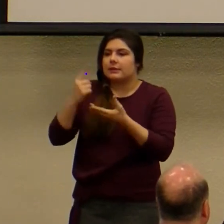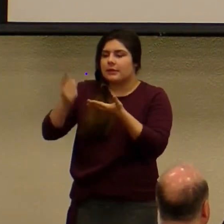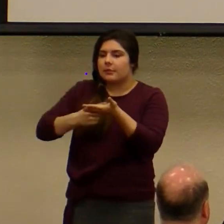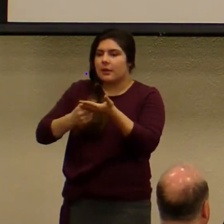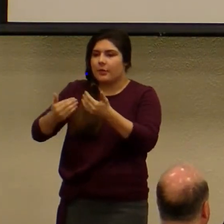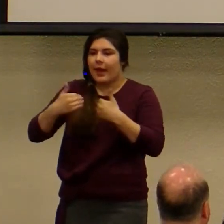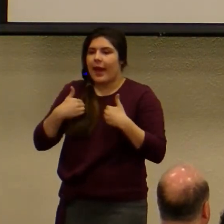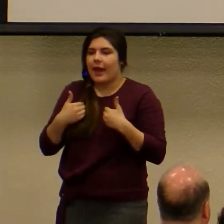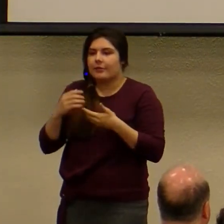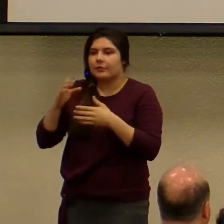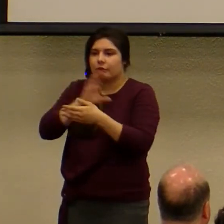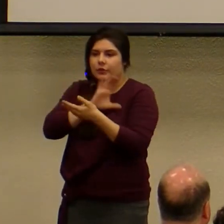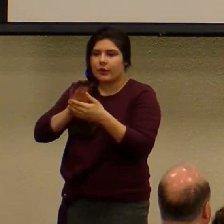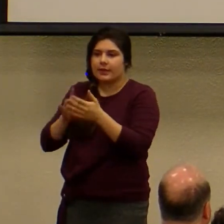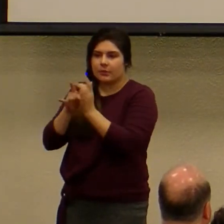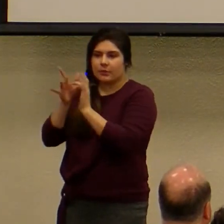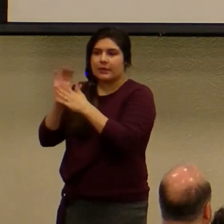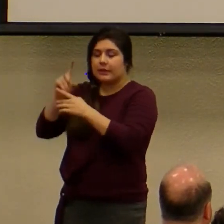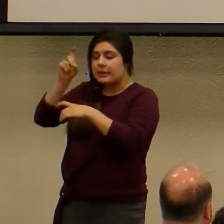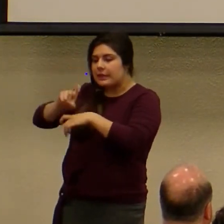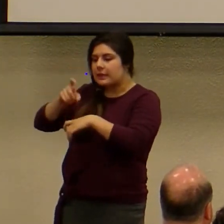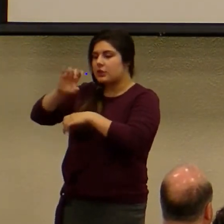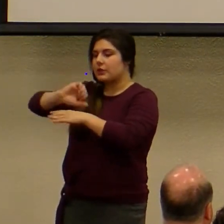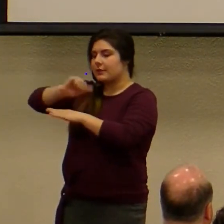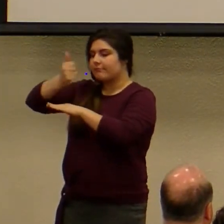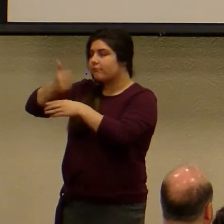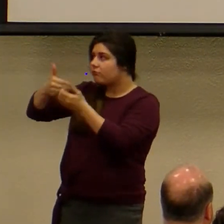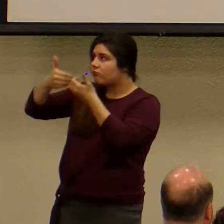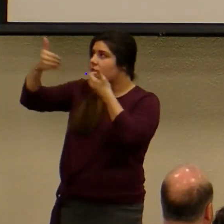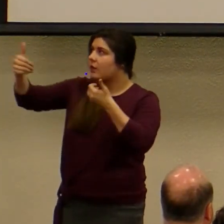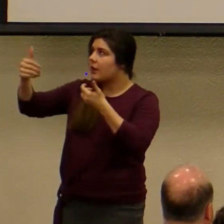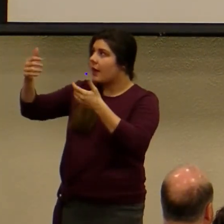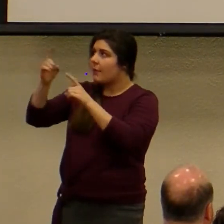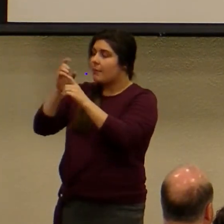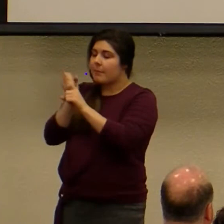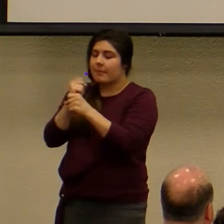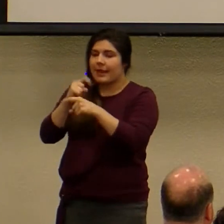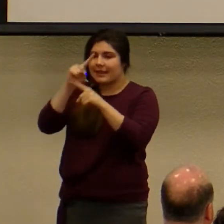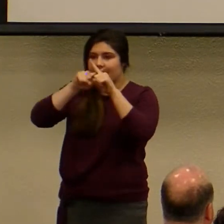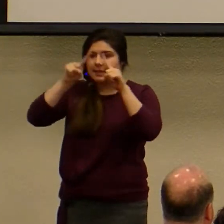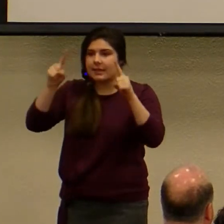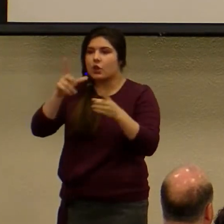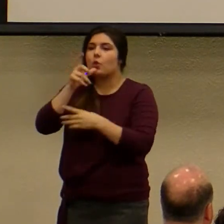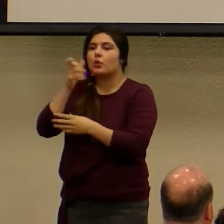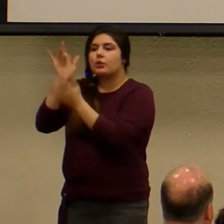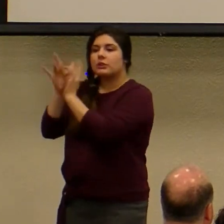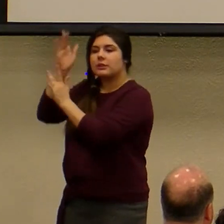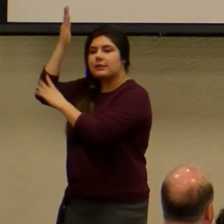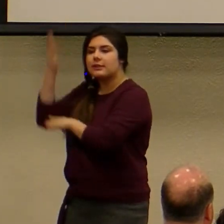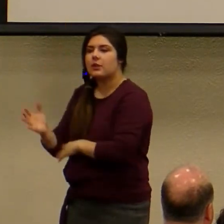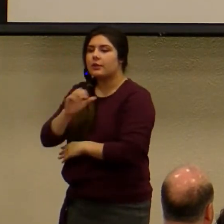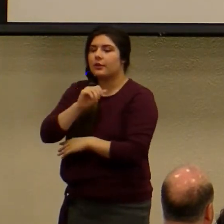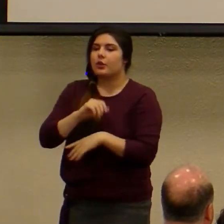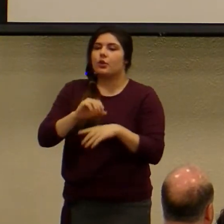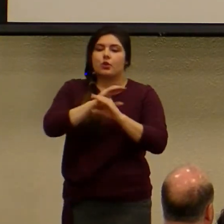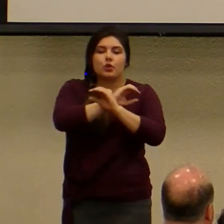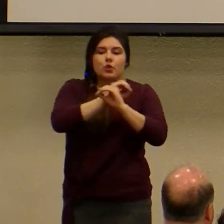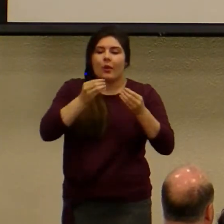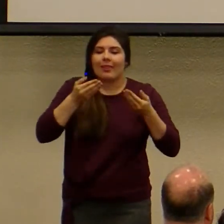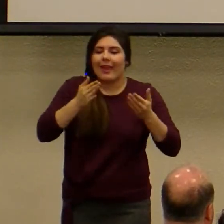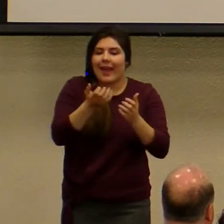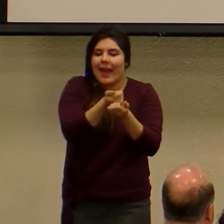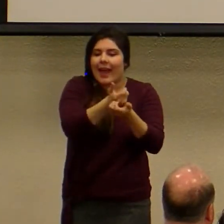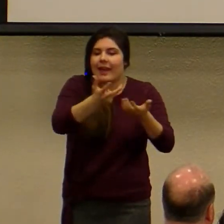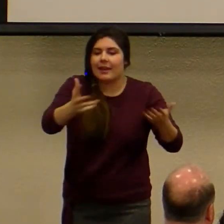is. Set it apart and make it distinct in your thinking who Jesus is. Circumscribe and don't let anything